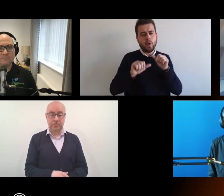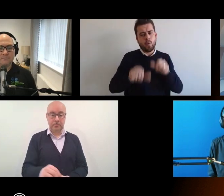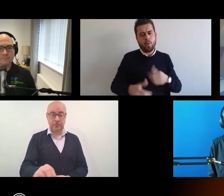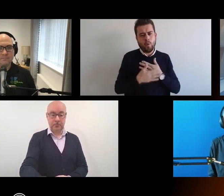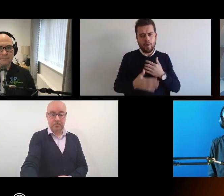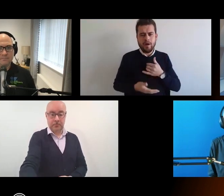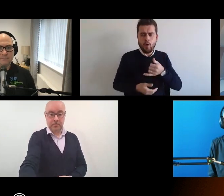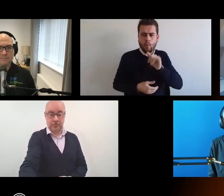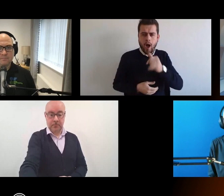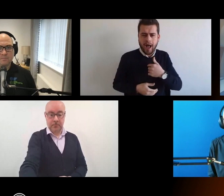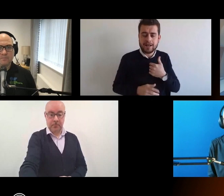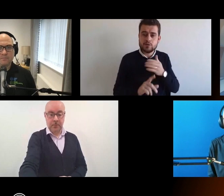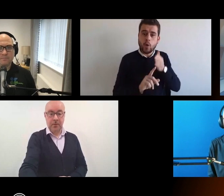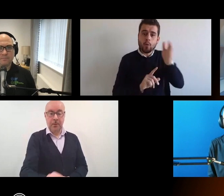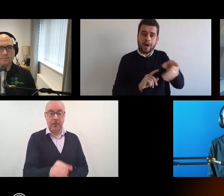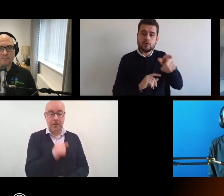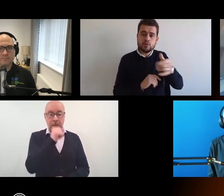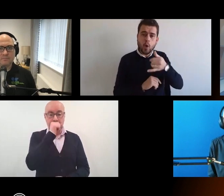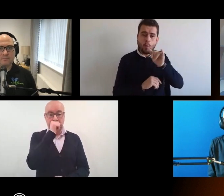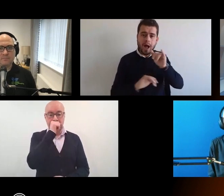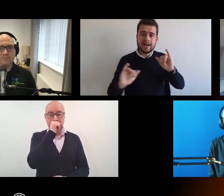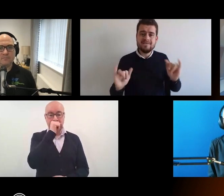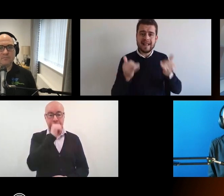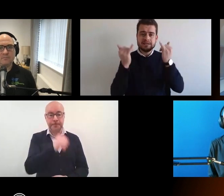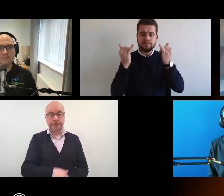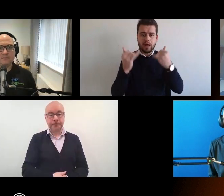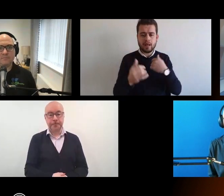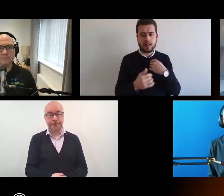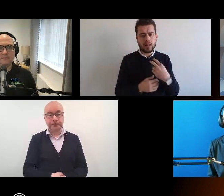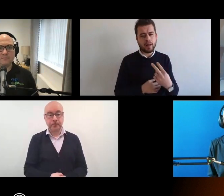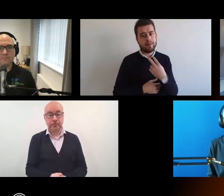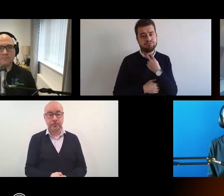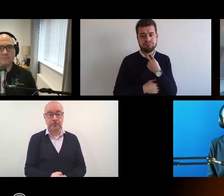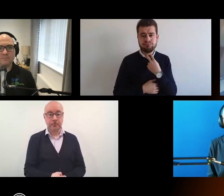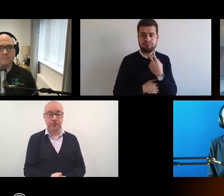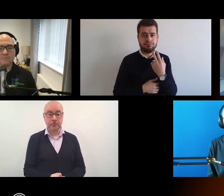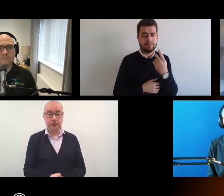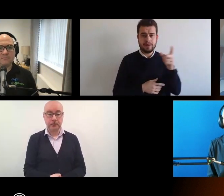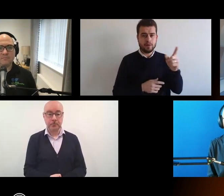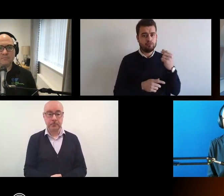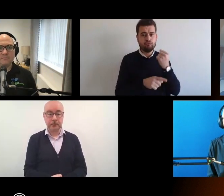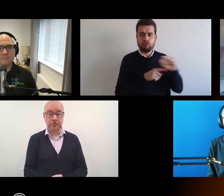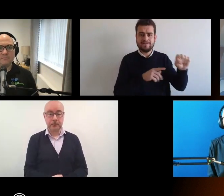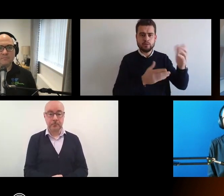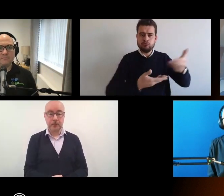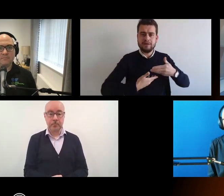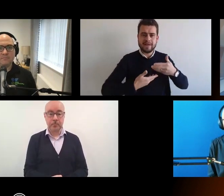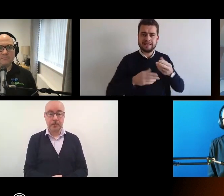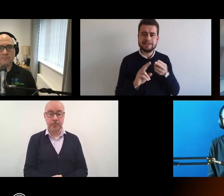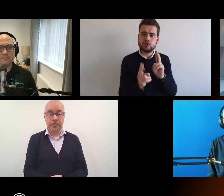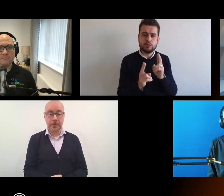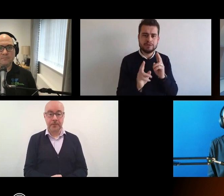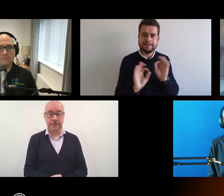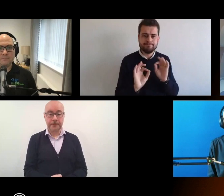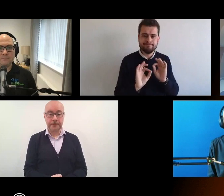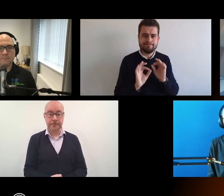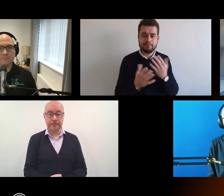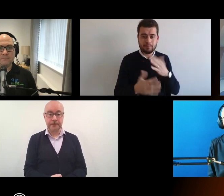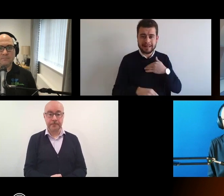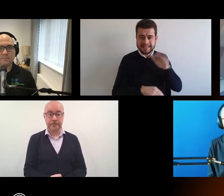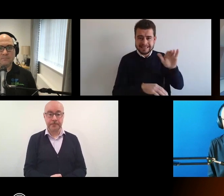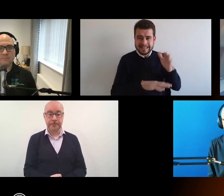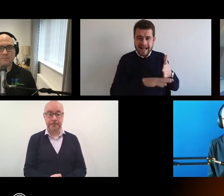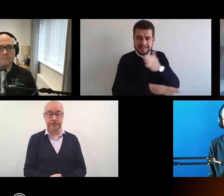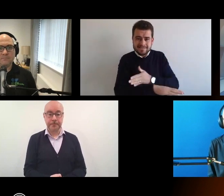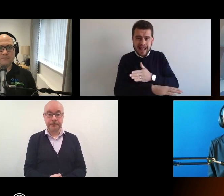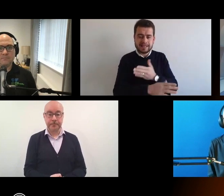And there are often barriers. Now, I love wine. And recently I went to a wine festival and I was absolutely gutted that they